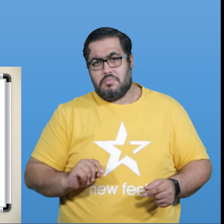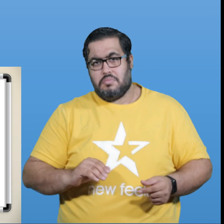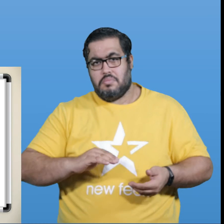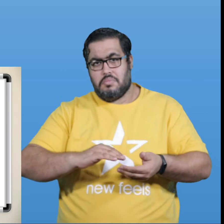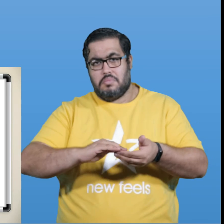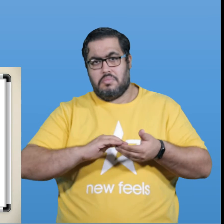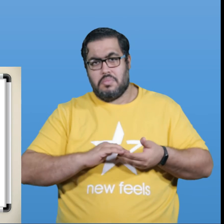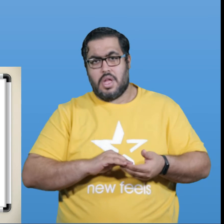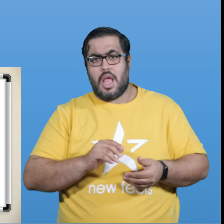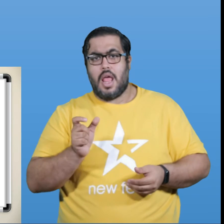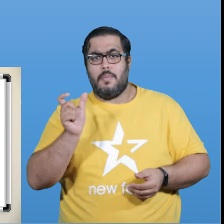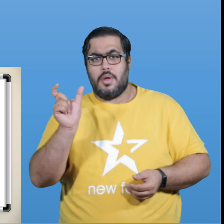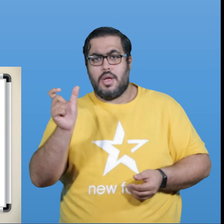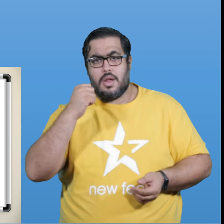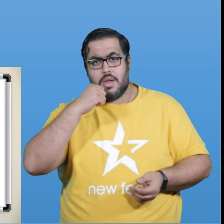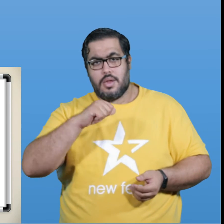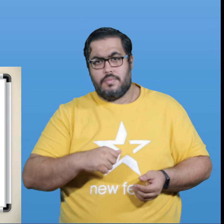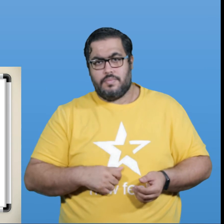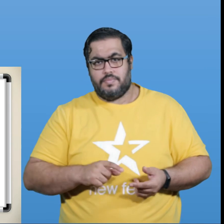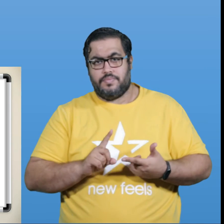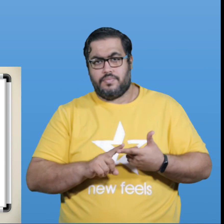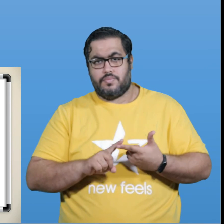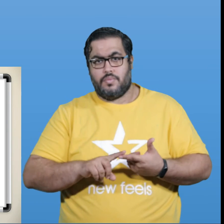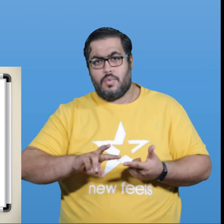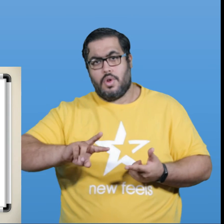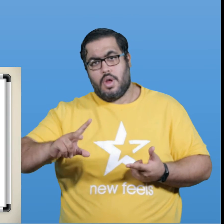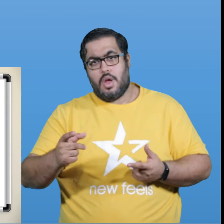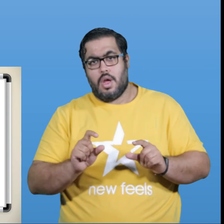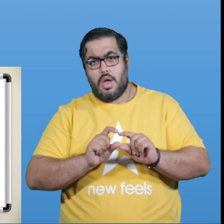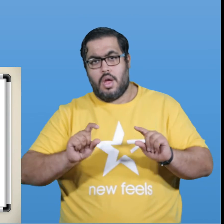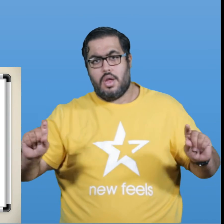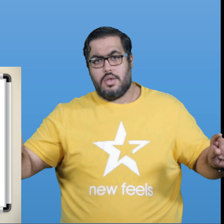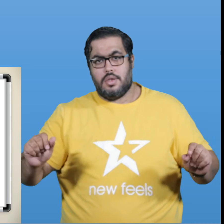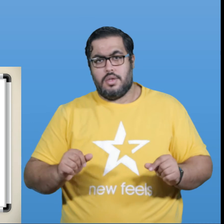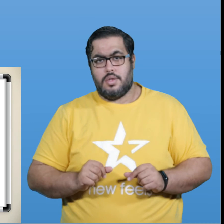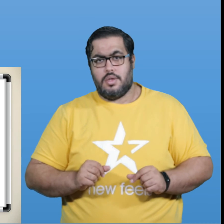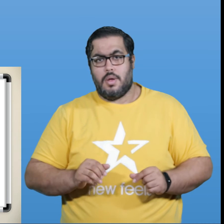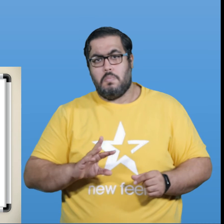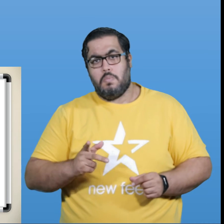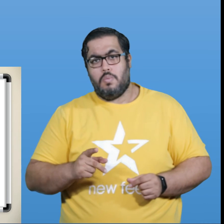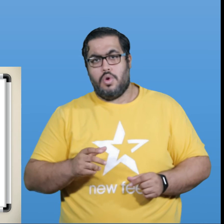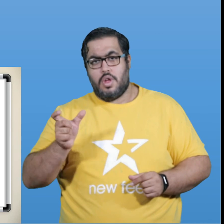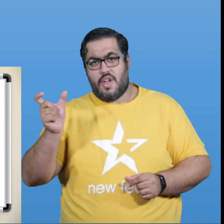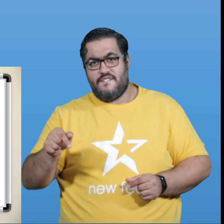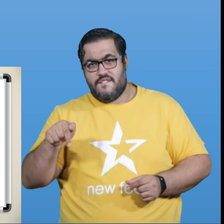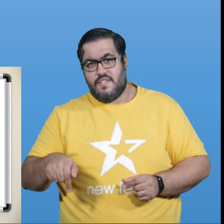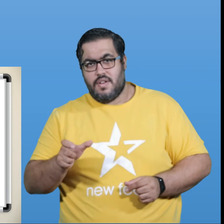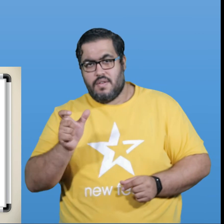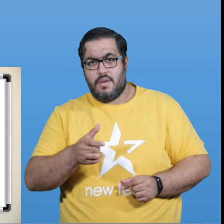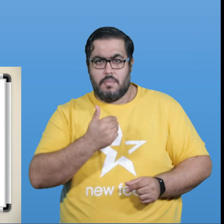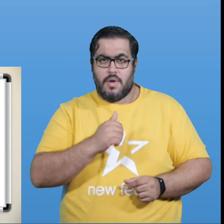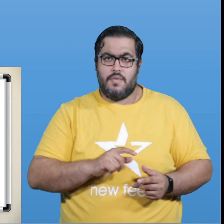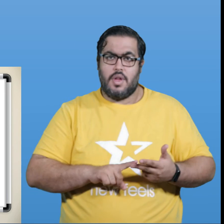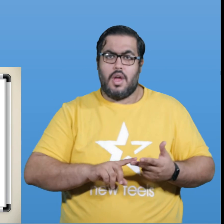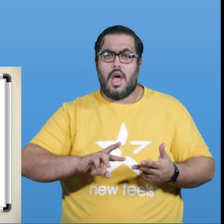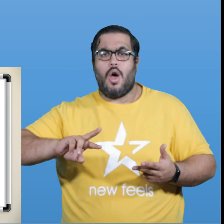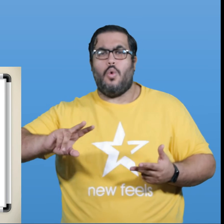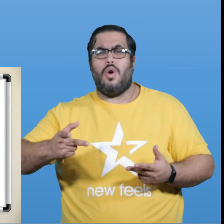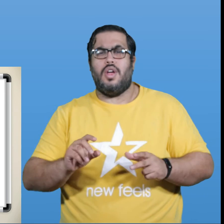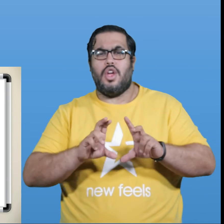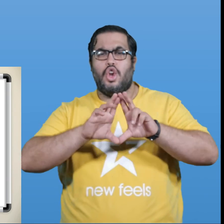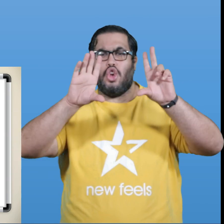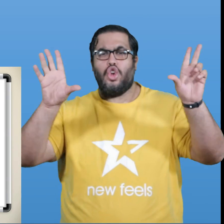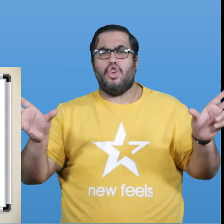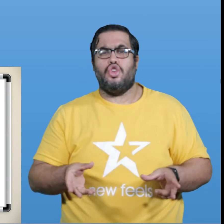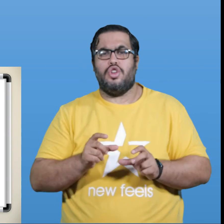choose different words. Or maybe we can transform a sentence. We can make it from active to passive. Or we can change the format of the sentence, of